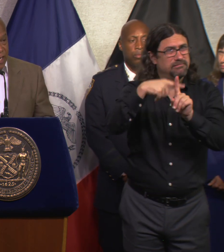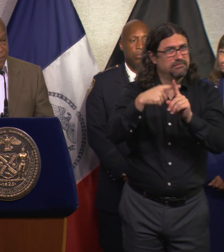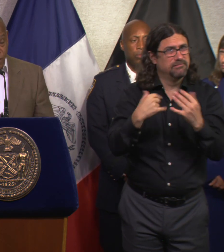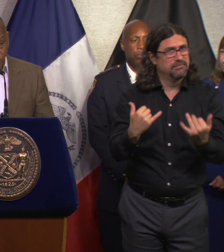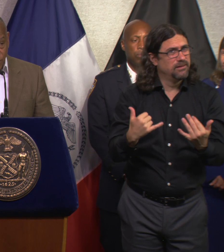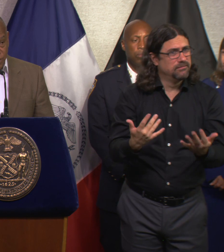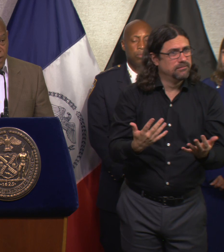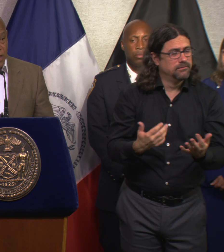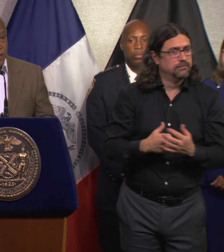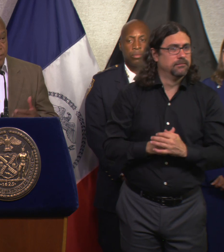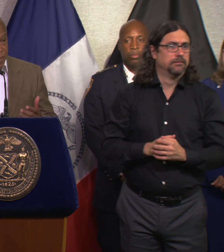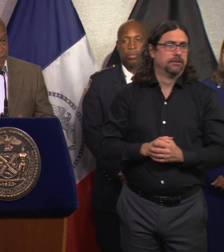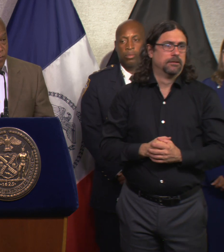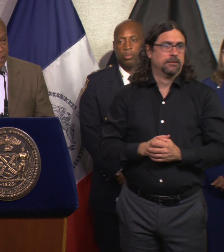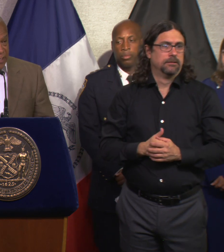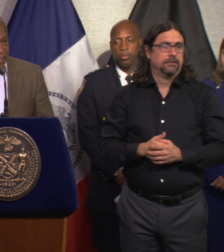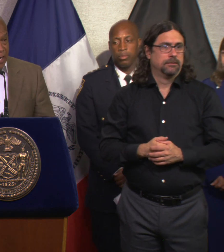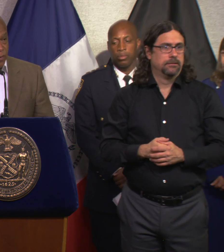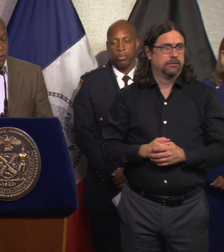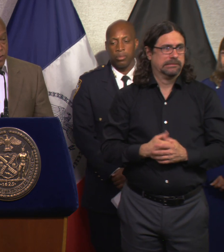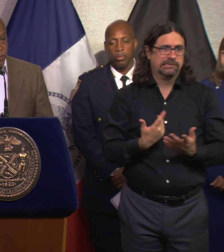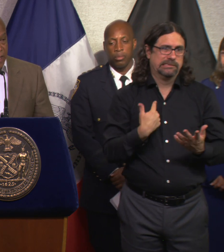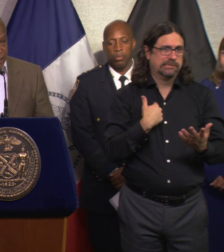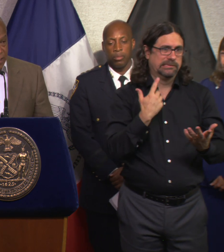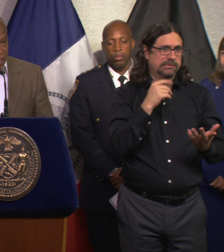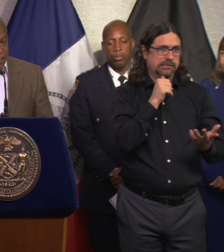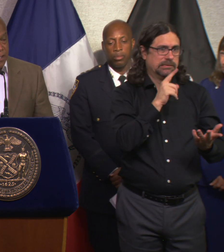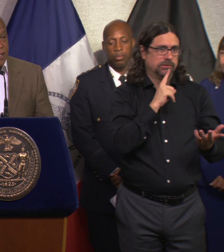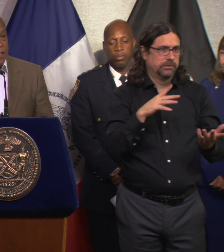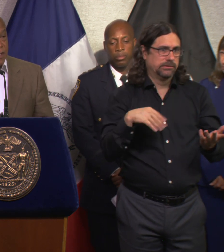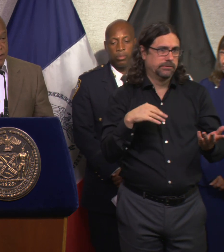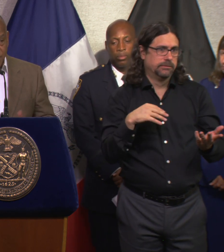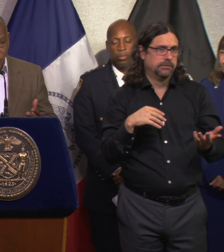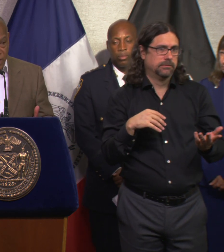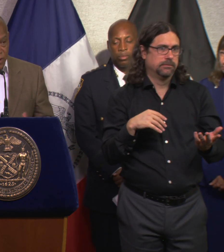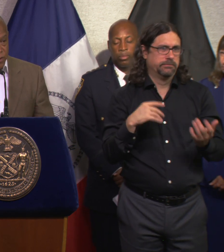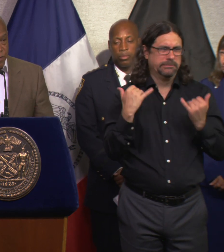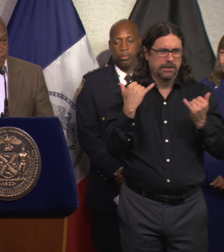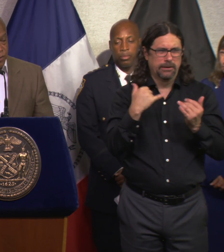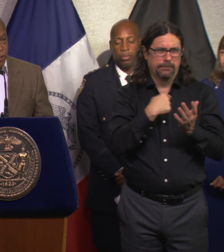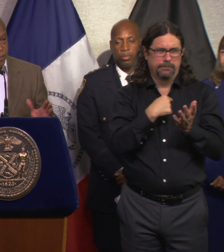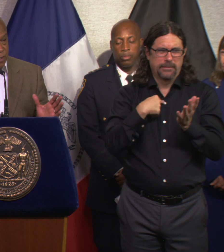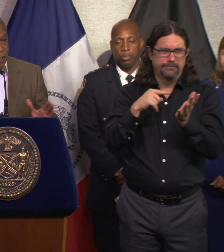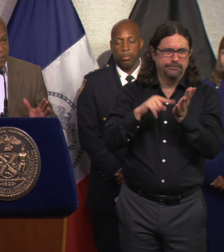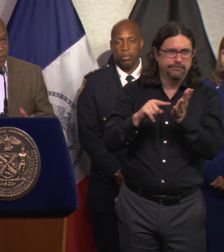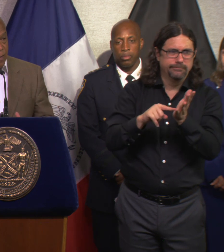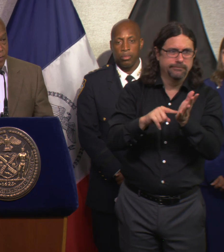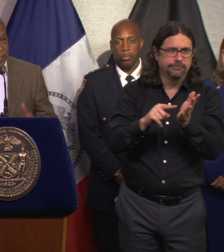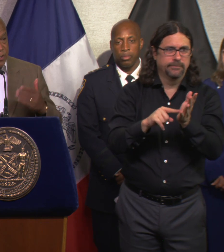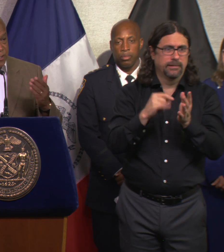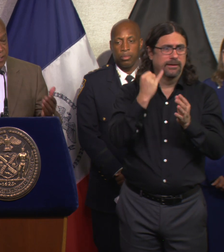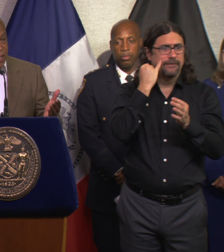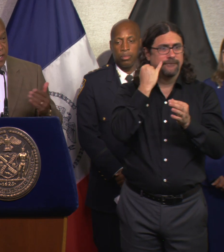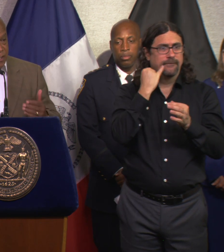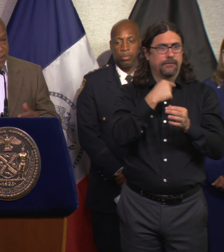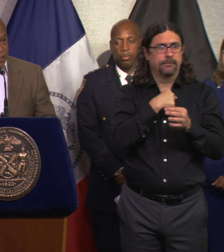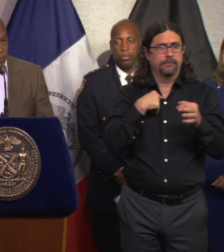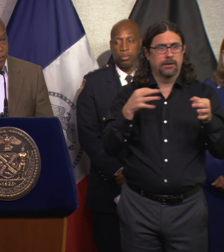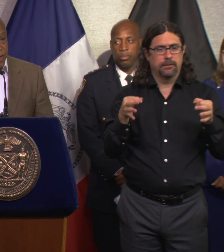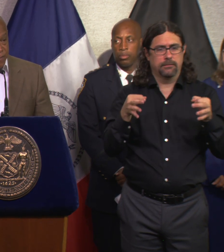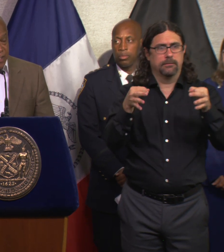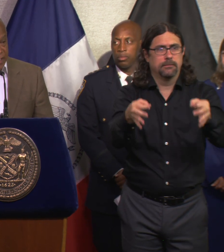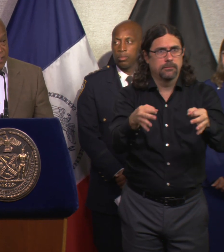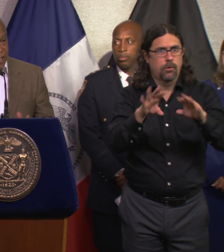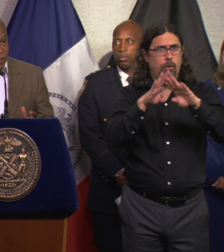all the staff at our pools to prepare for extended hours to 8 o'clock. Something we could look into in the future, but in terms of our operations, to make